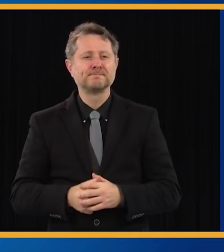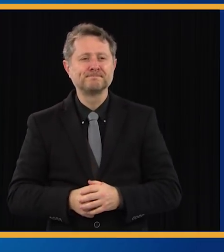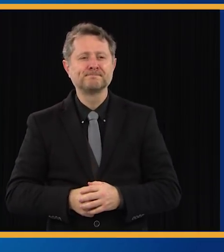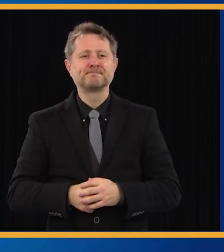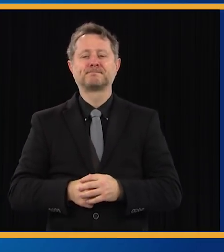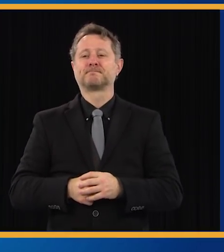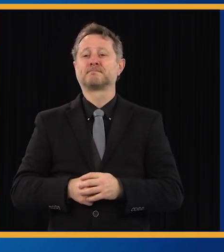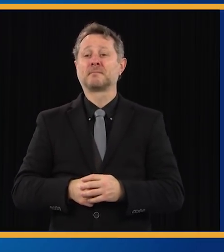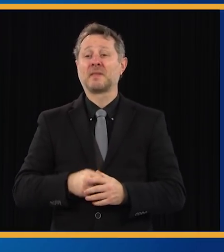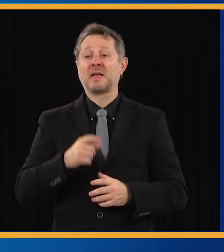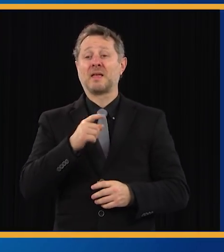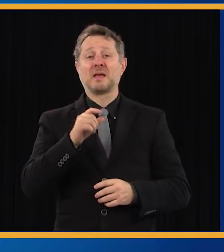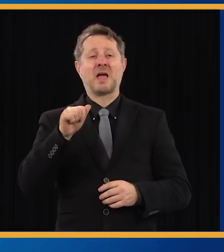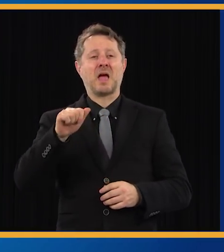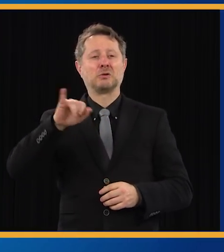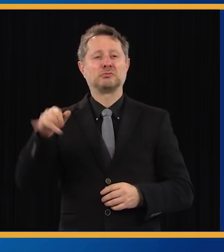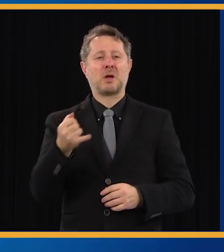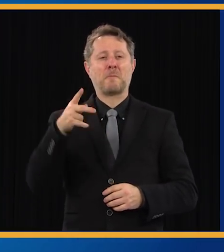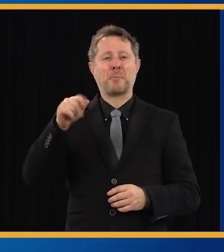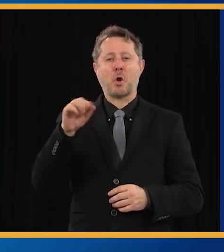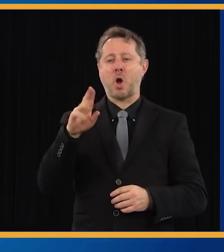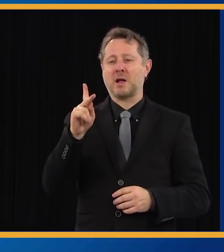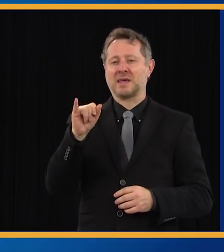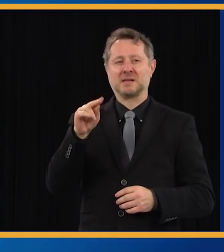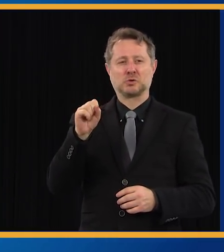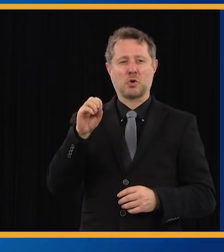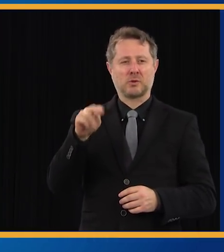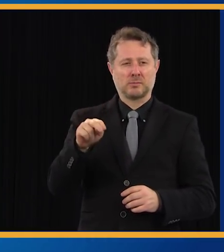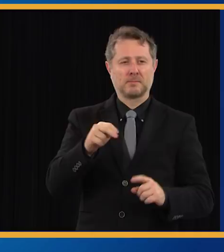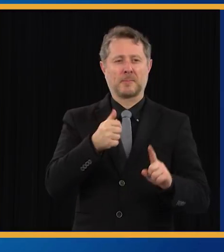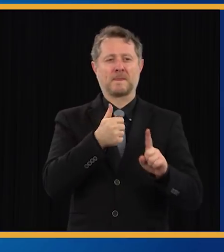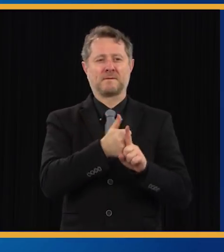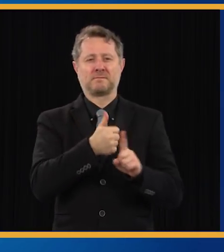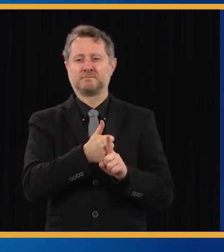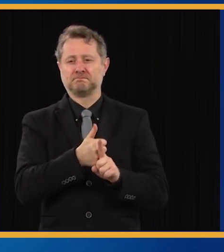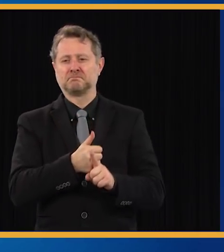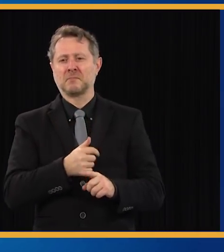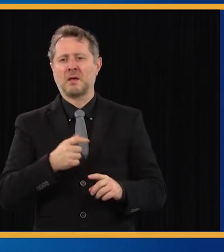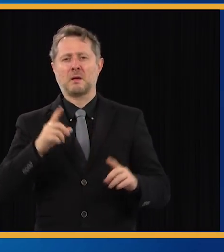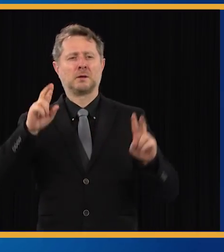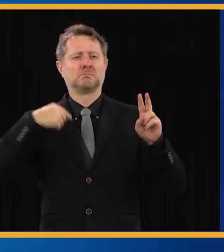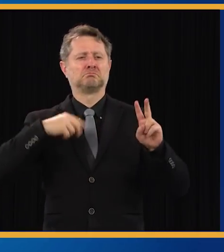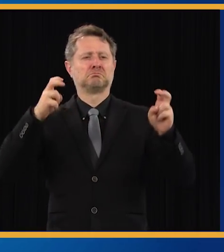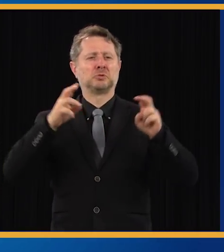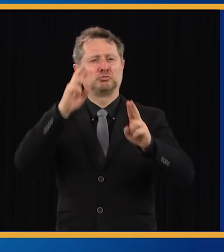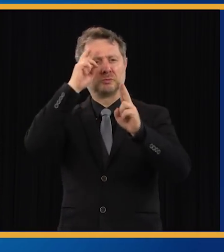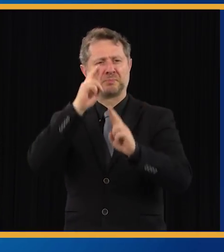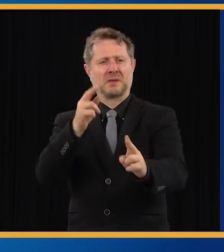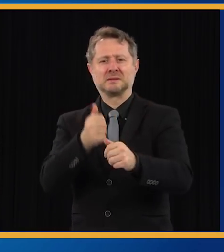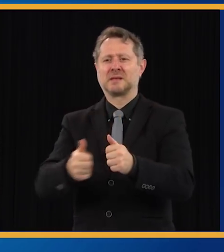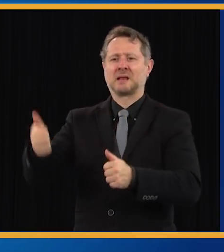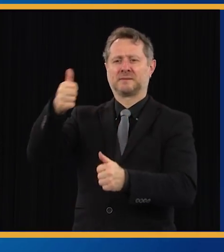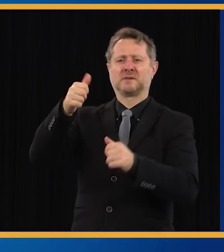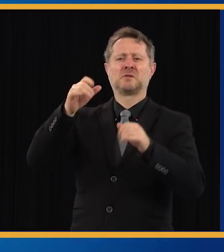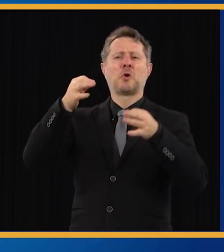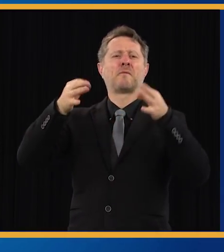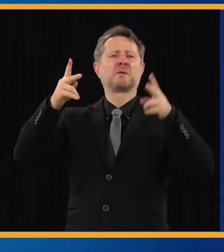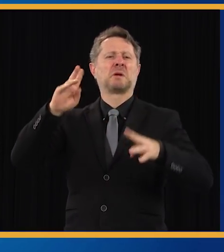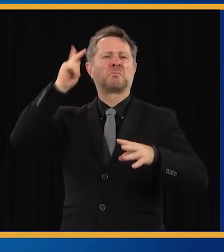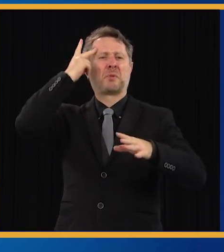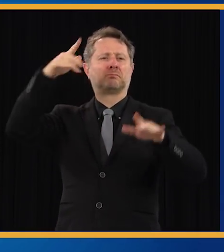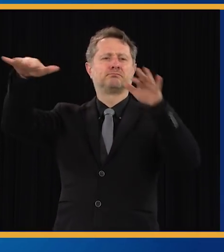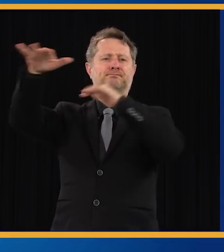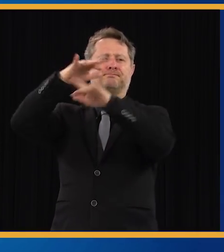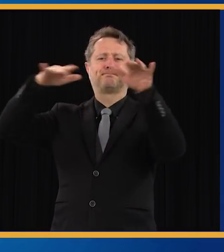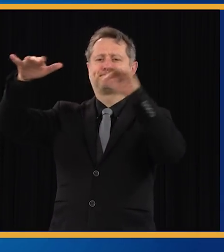A.J. Parkinson, great quote, "I respect elected officials who aren't typical politicians."